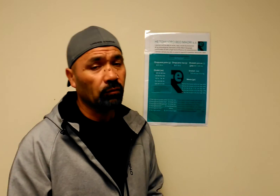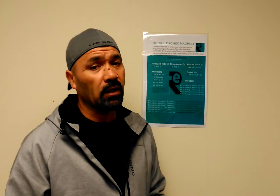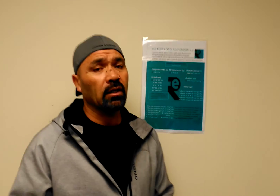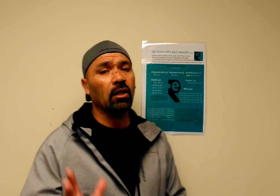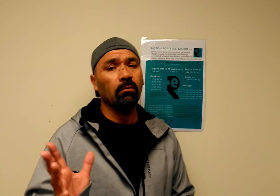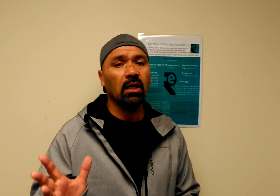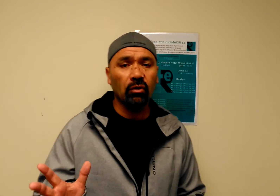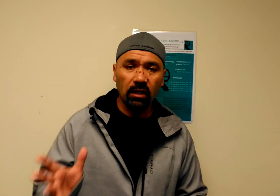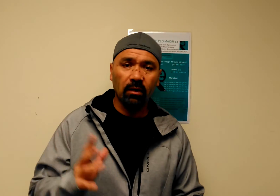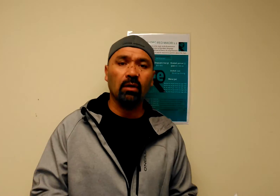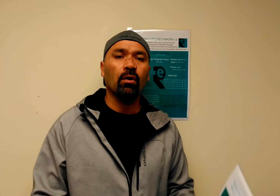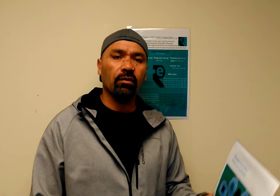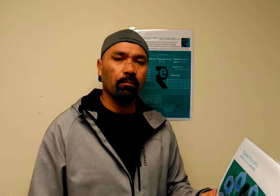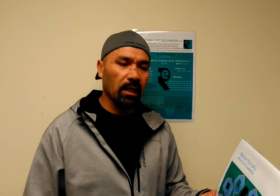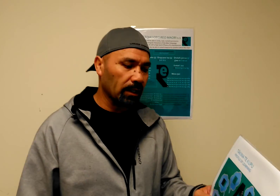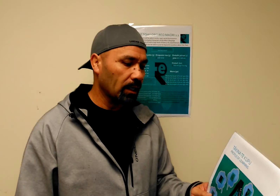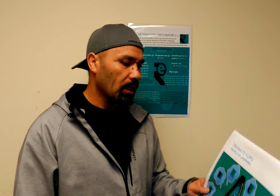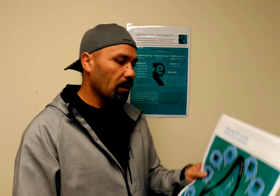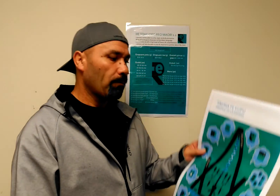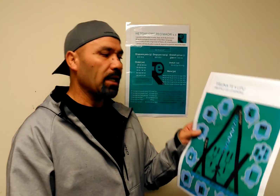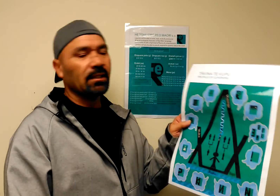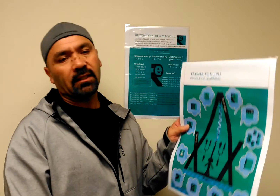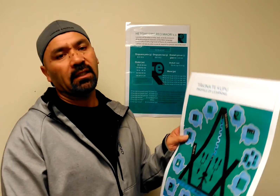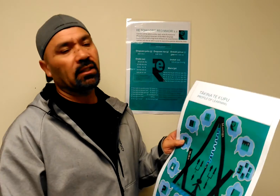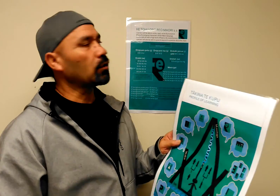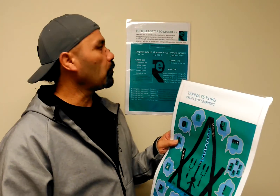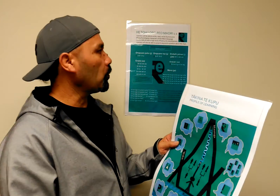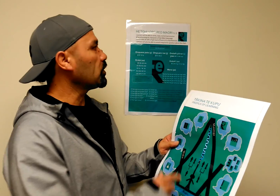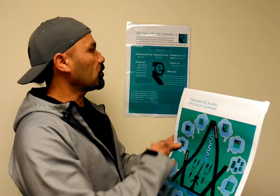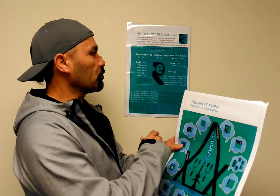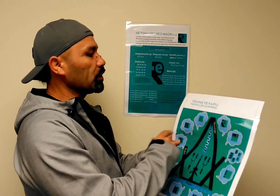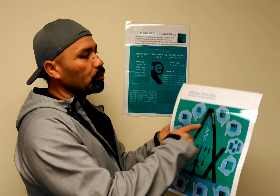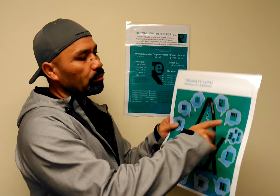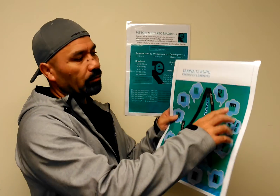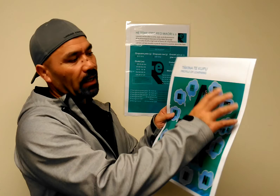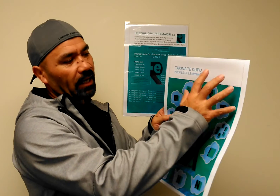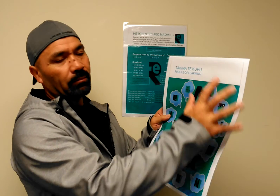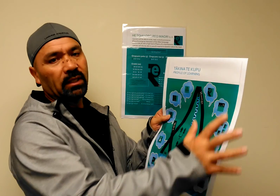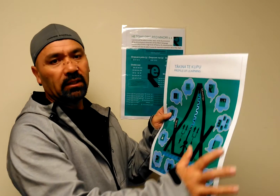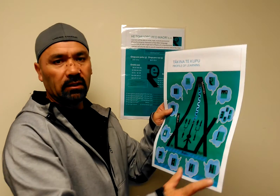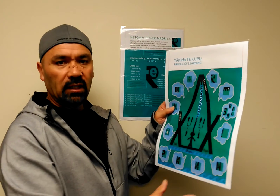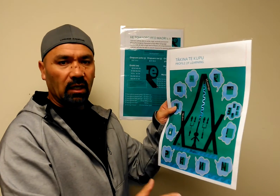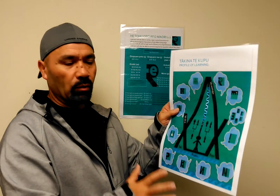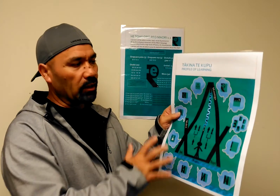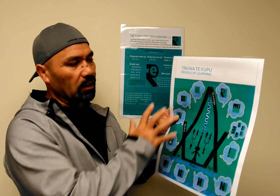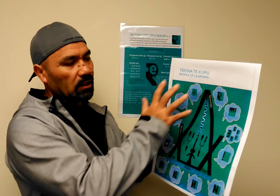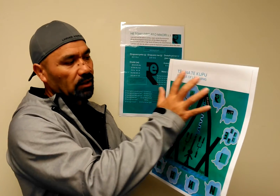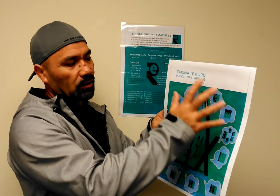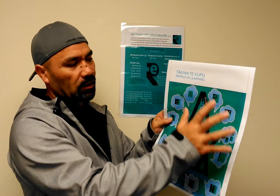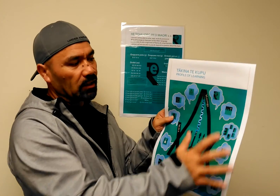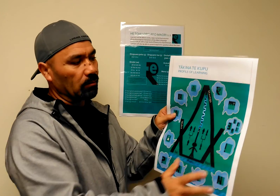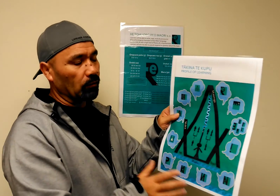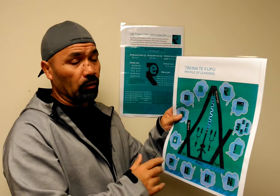Kia ora whānau, nau mai, hoki mai, welcome back. Basically to the first real element within this system of